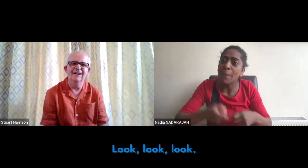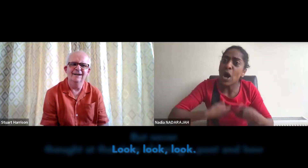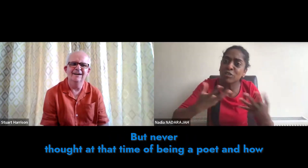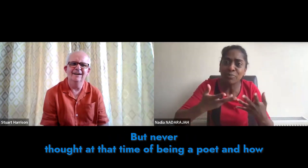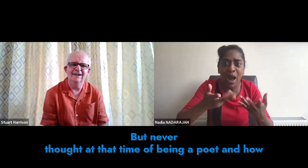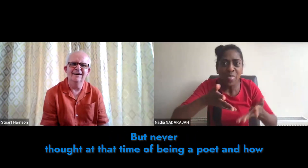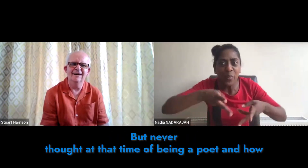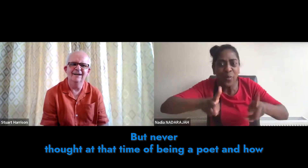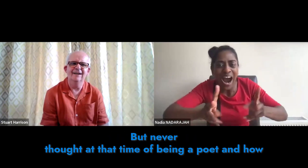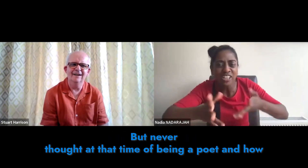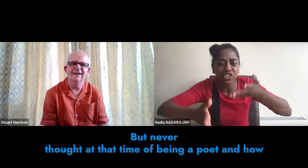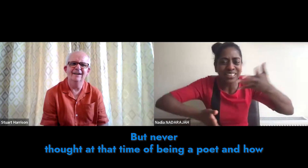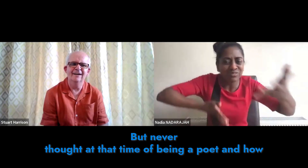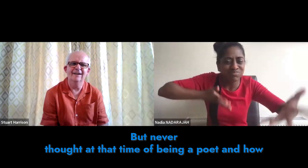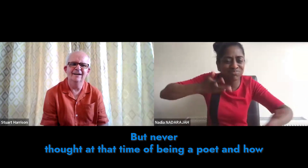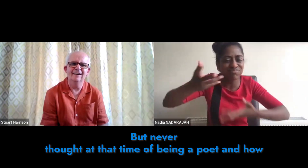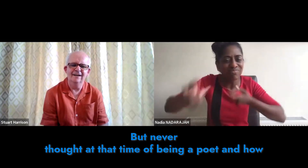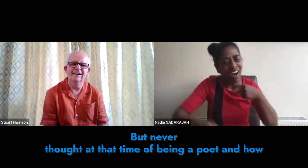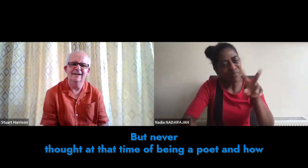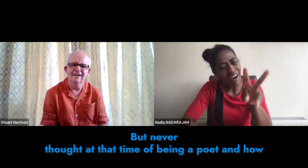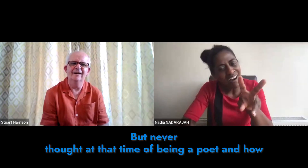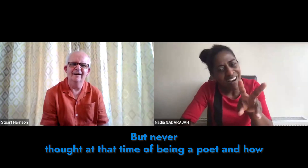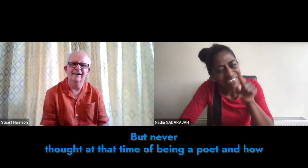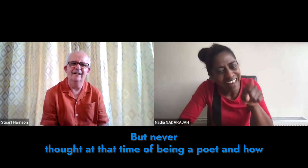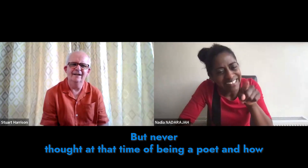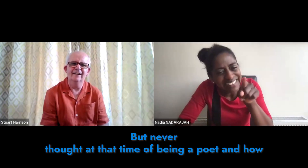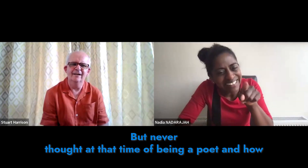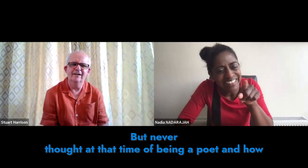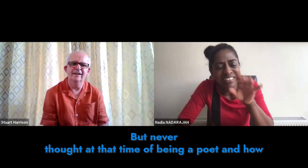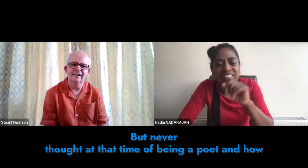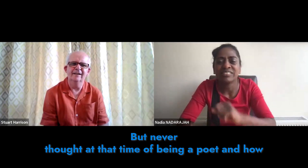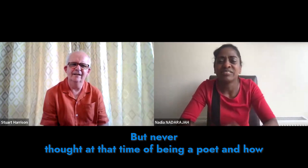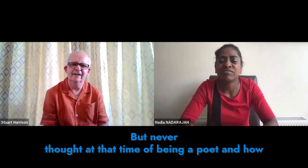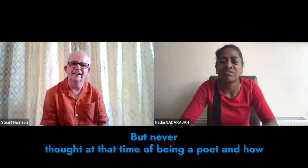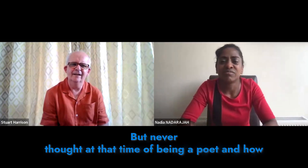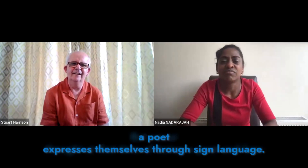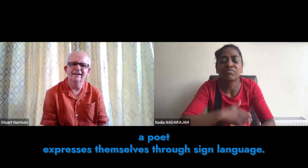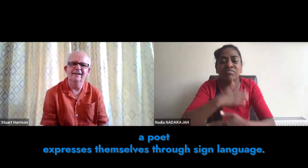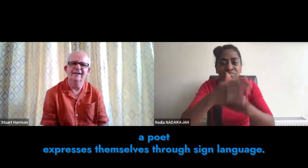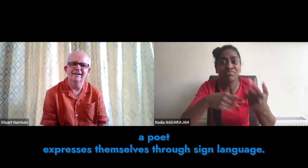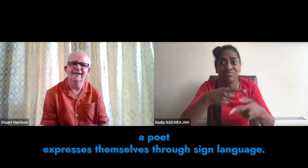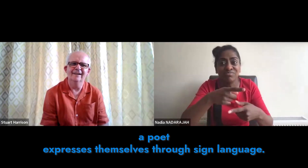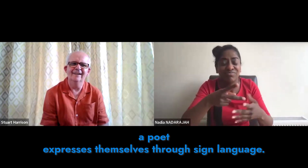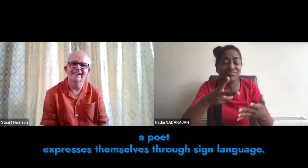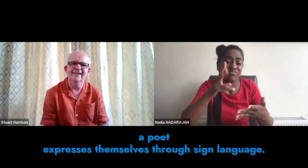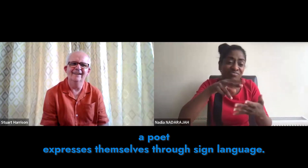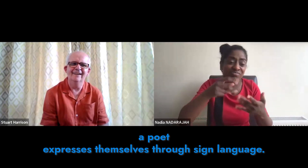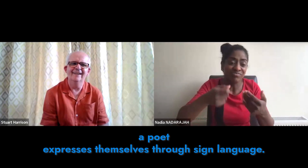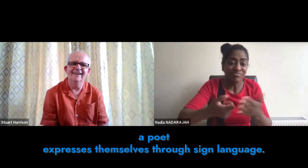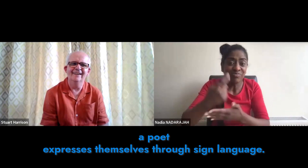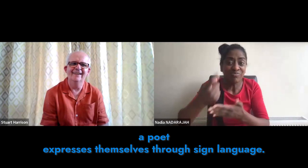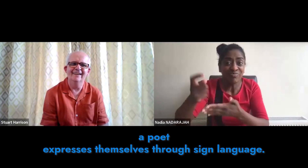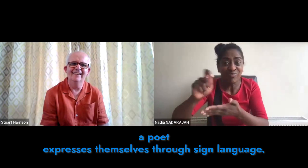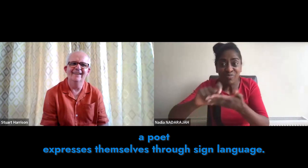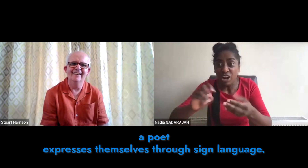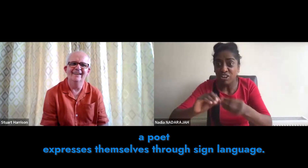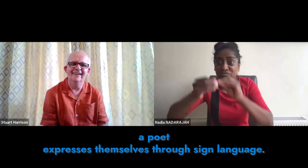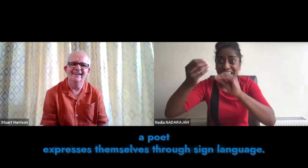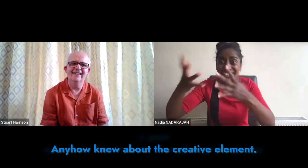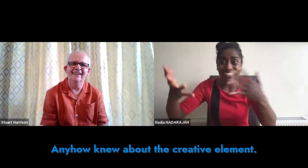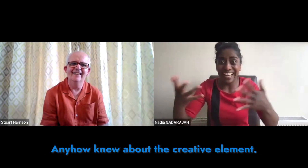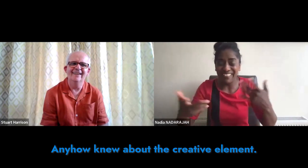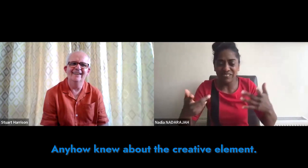look, look. But never thought at that time of being a poet and how a poet expresses themselves through sign